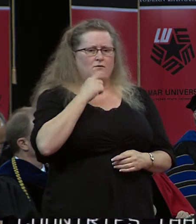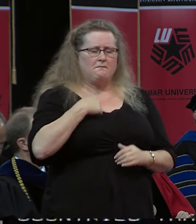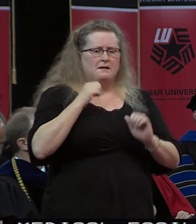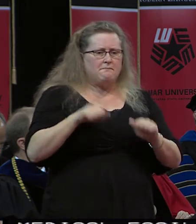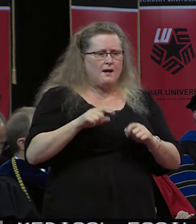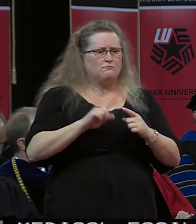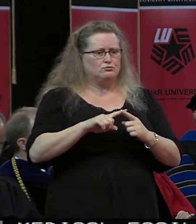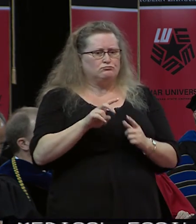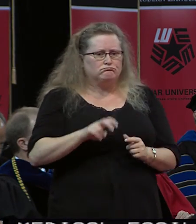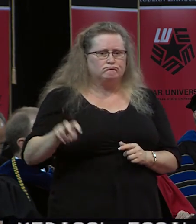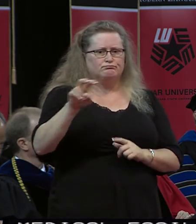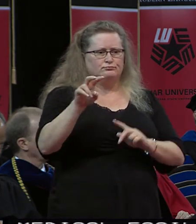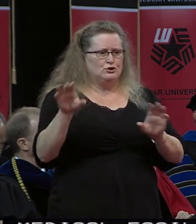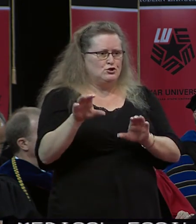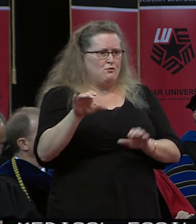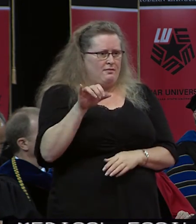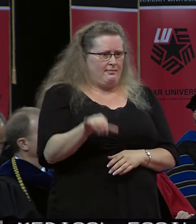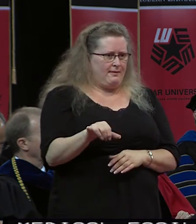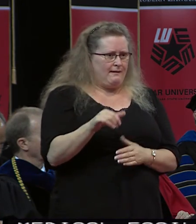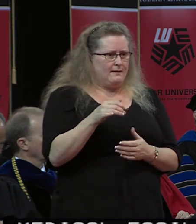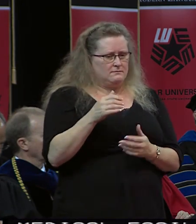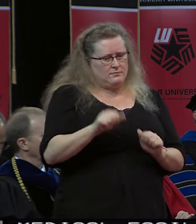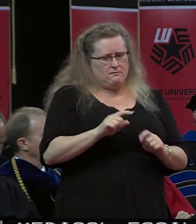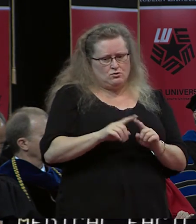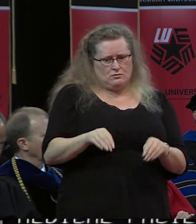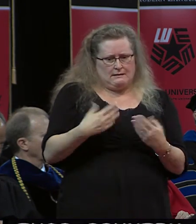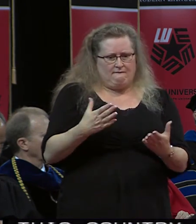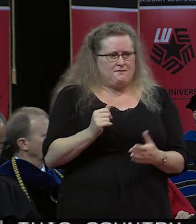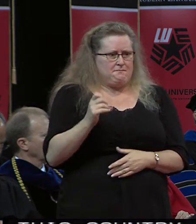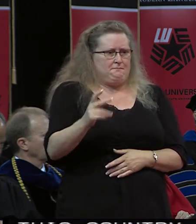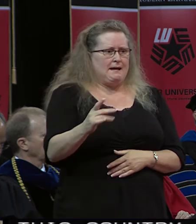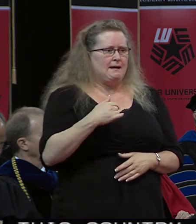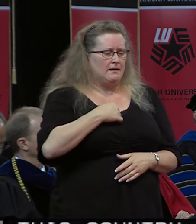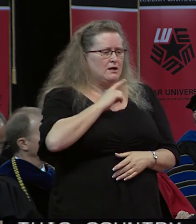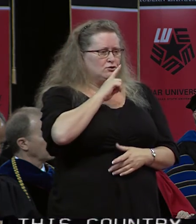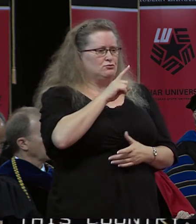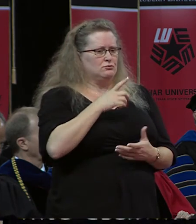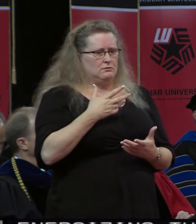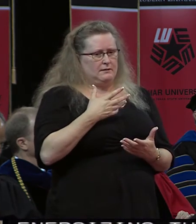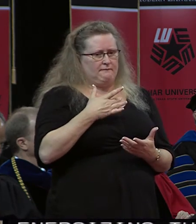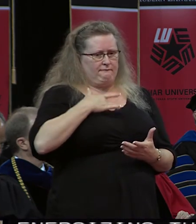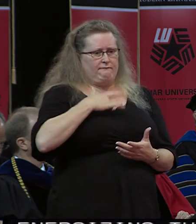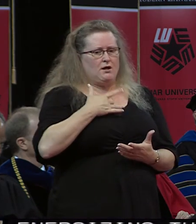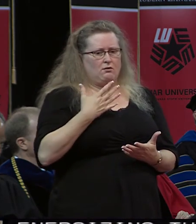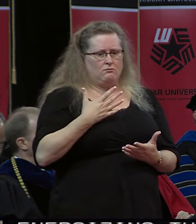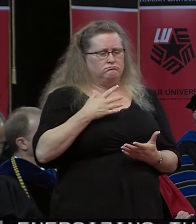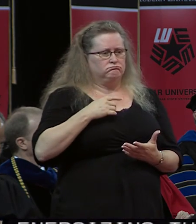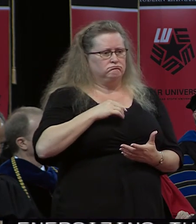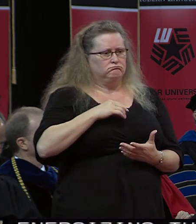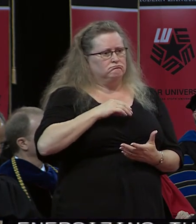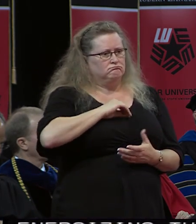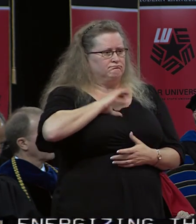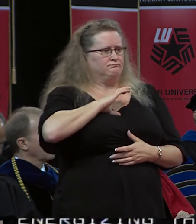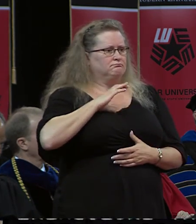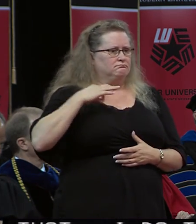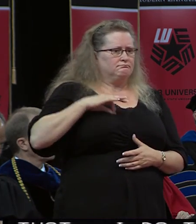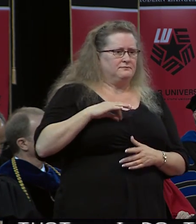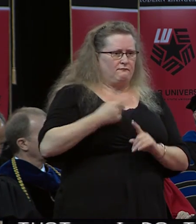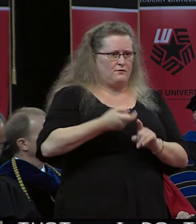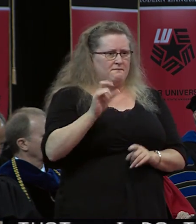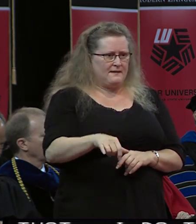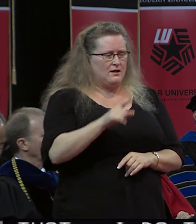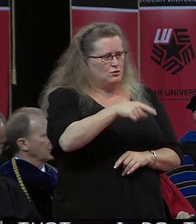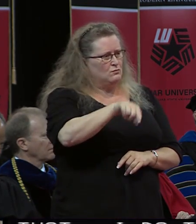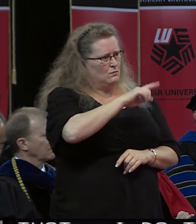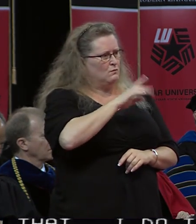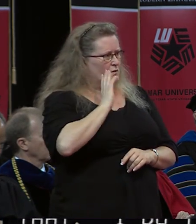do that because it's something I want to give back to, and it's something that I truly do get something out of. You will find those same things. I don't know what they're